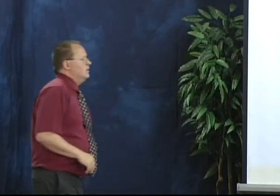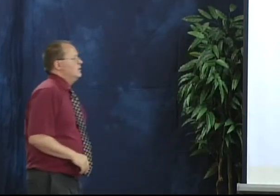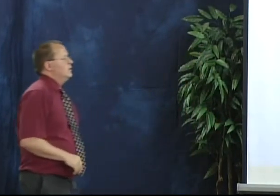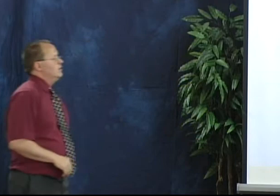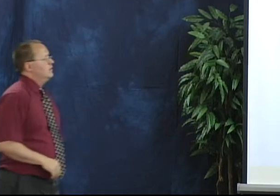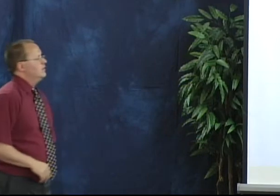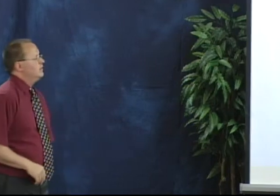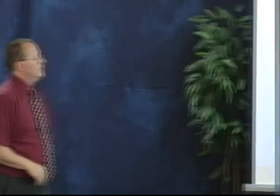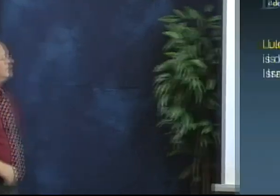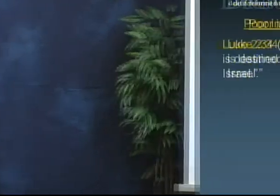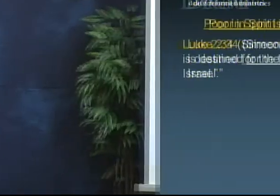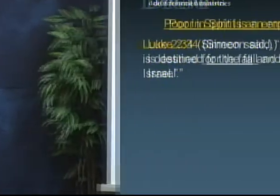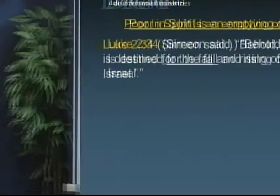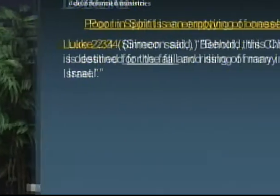does not mean.